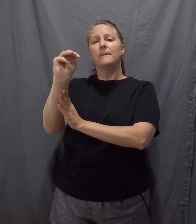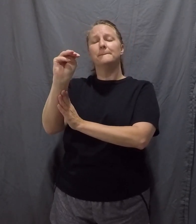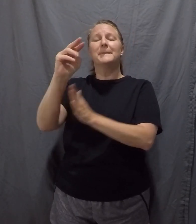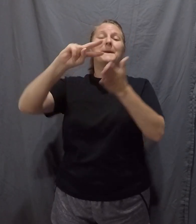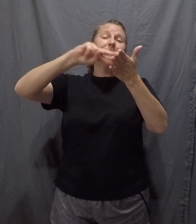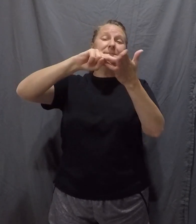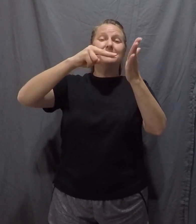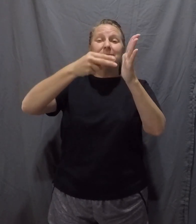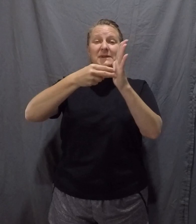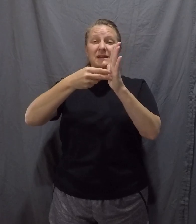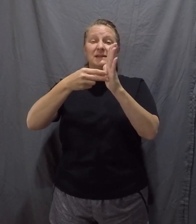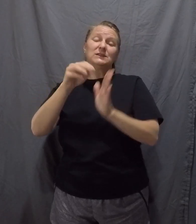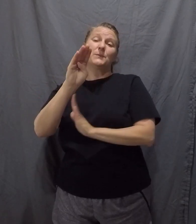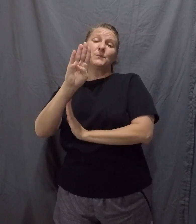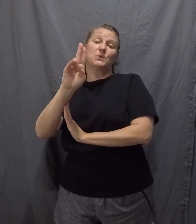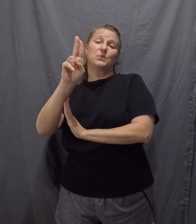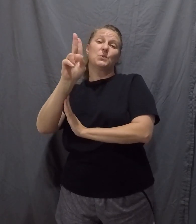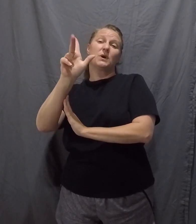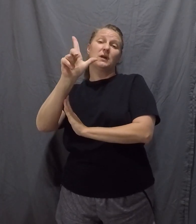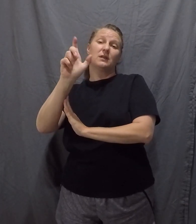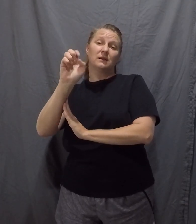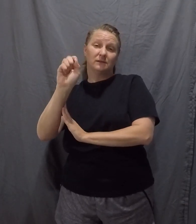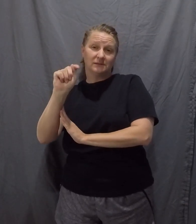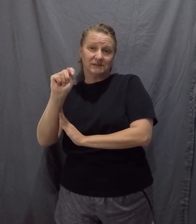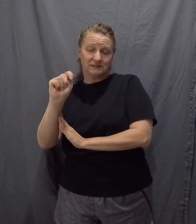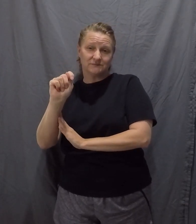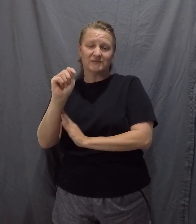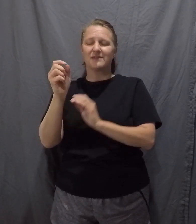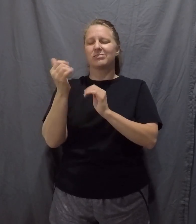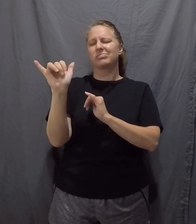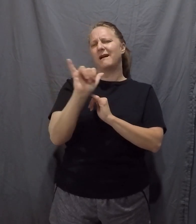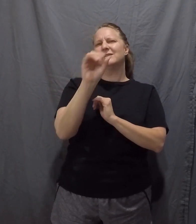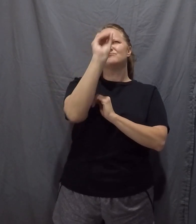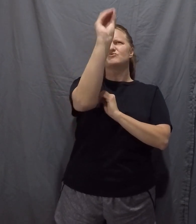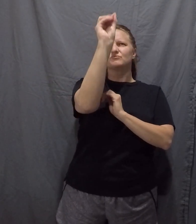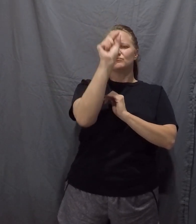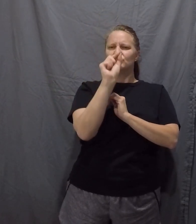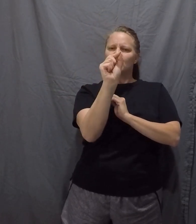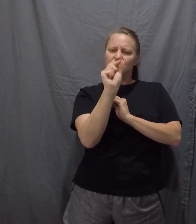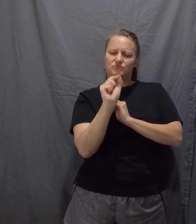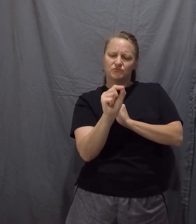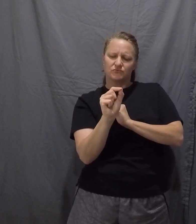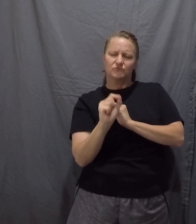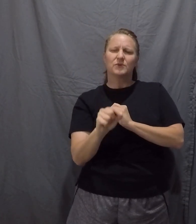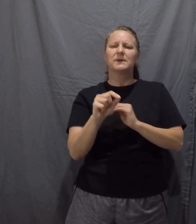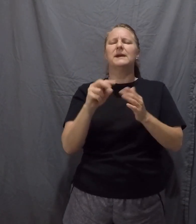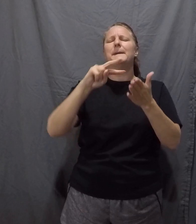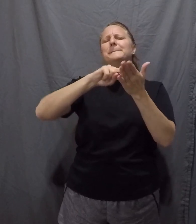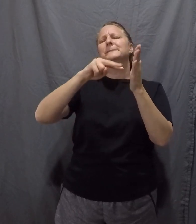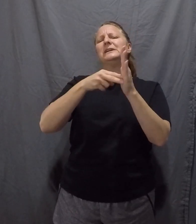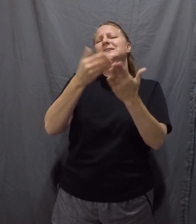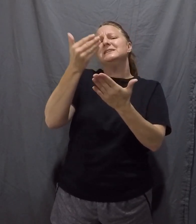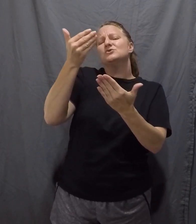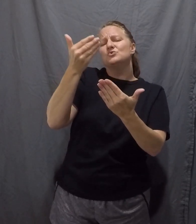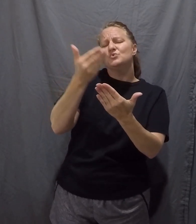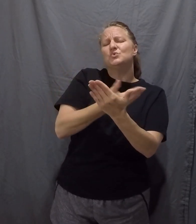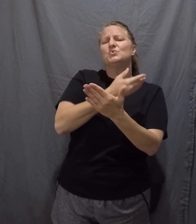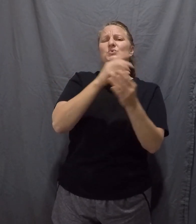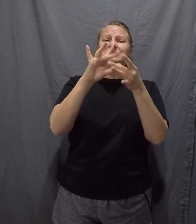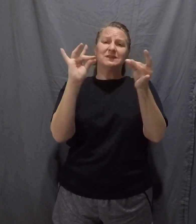bullet means you would put each new sentence on a new line. So if I was to write this, I'm